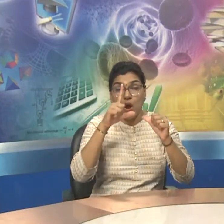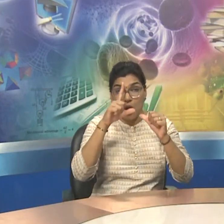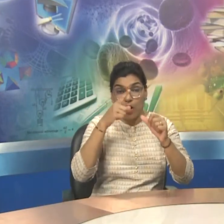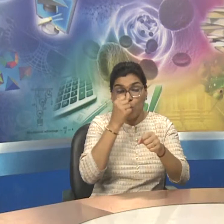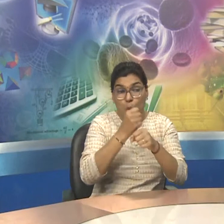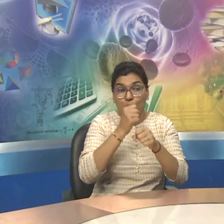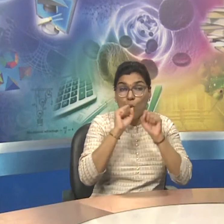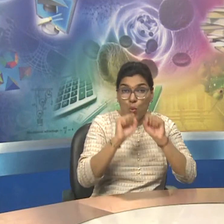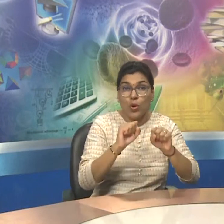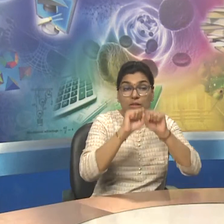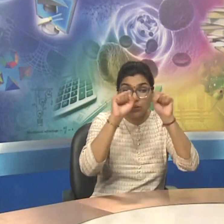recognize